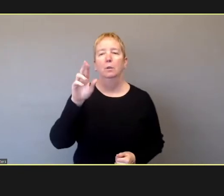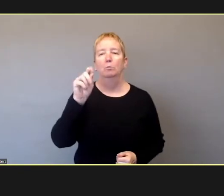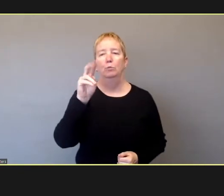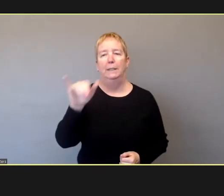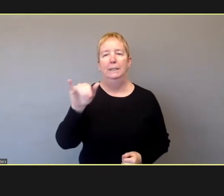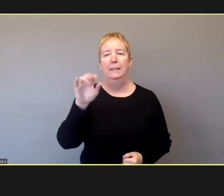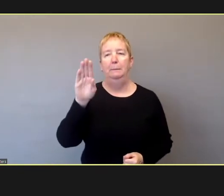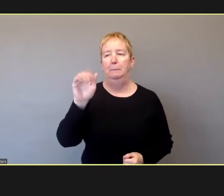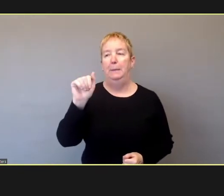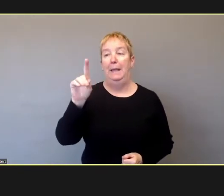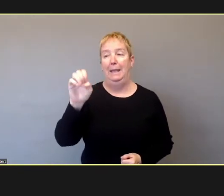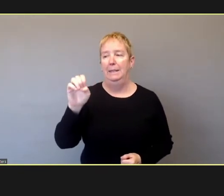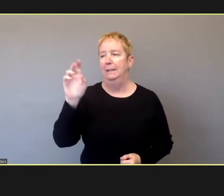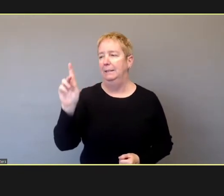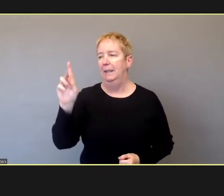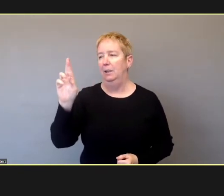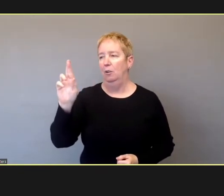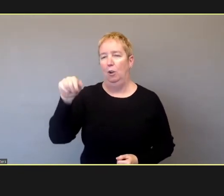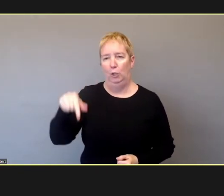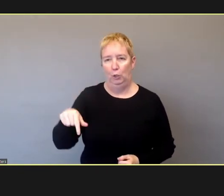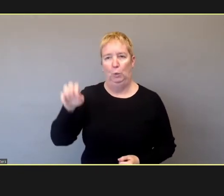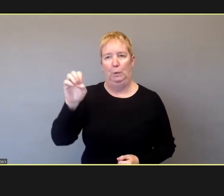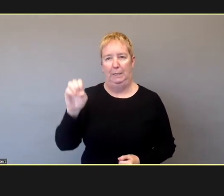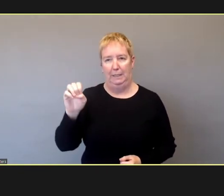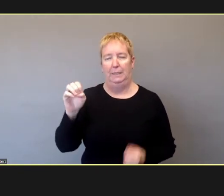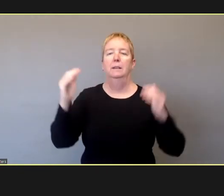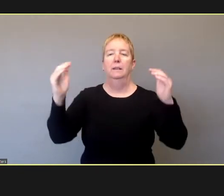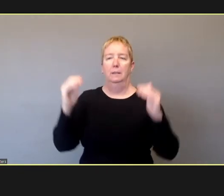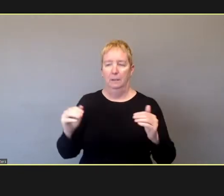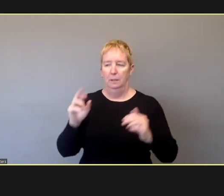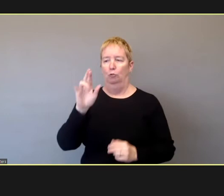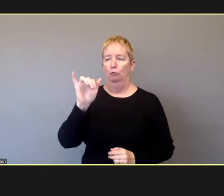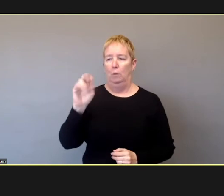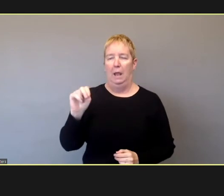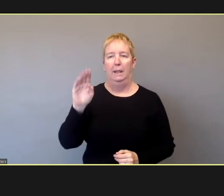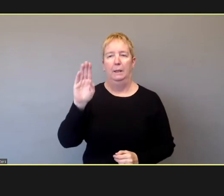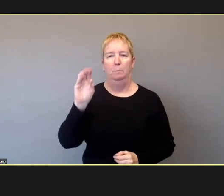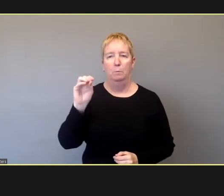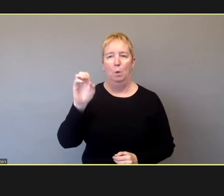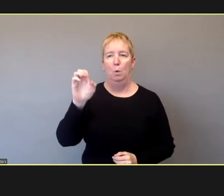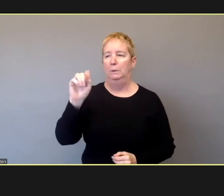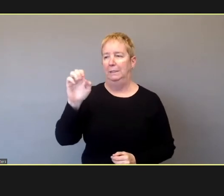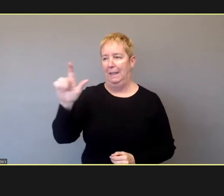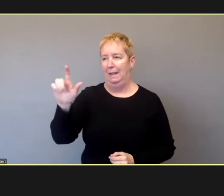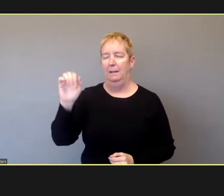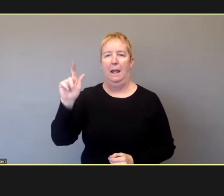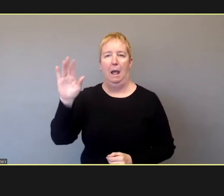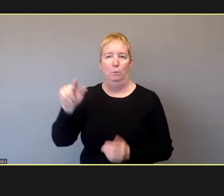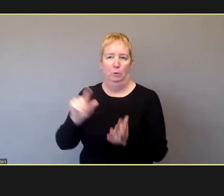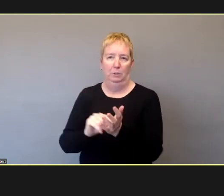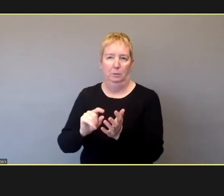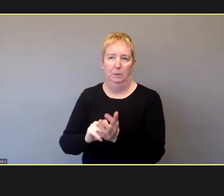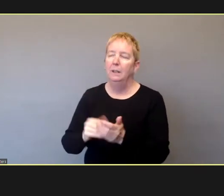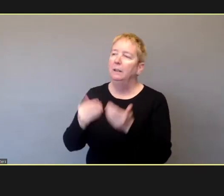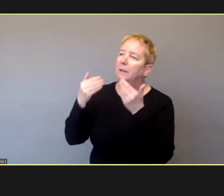after Brittany, we'll go to Ryan Botel at the Albuquerque Journal. Brittany, you should be